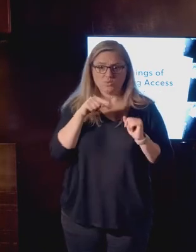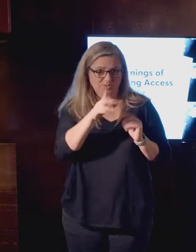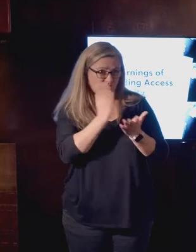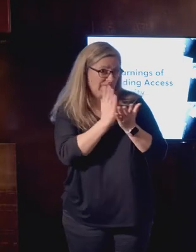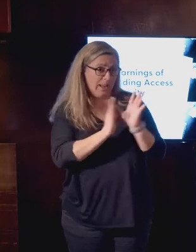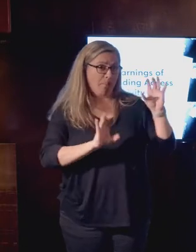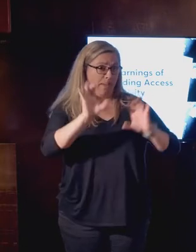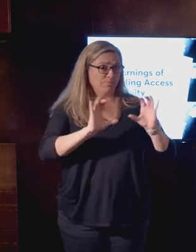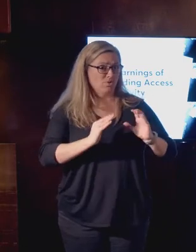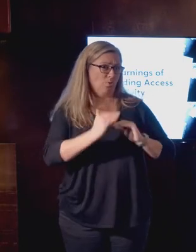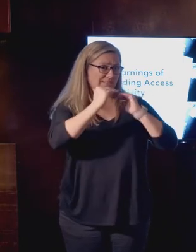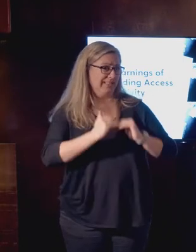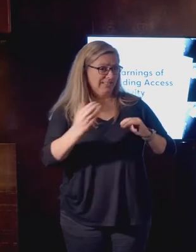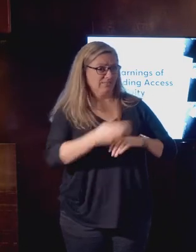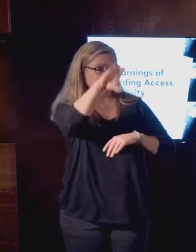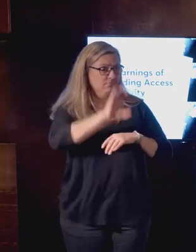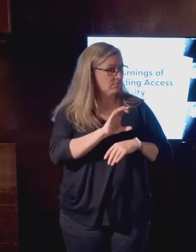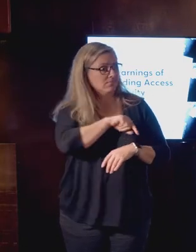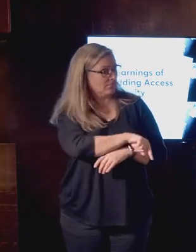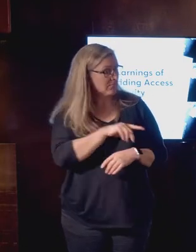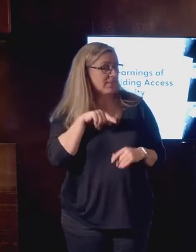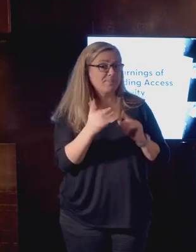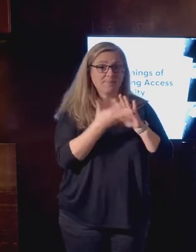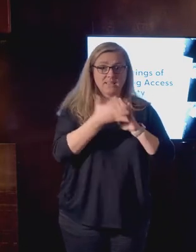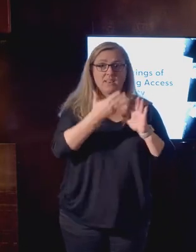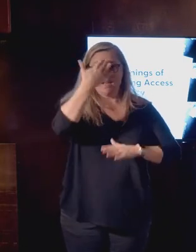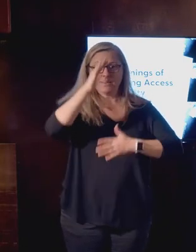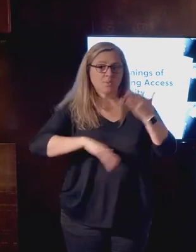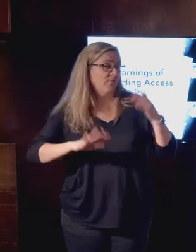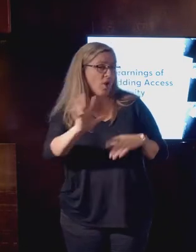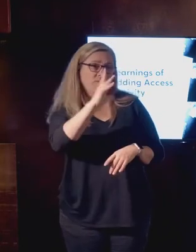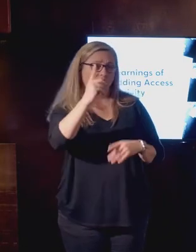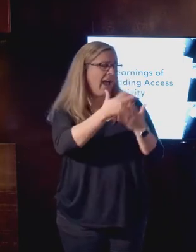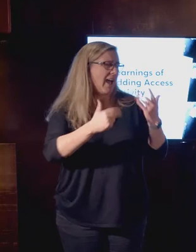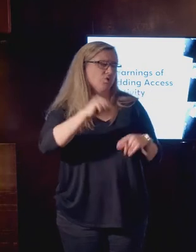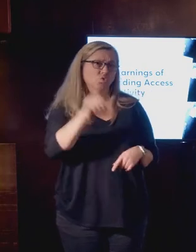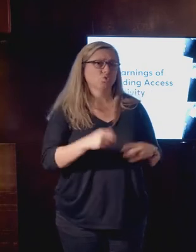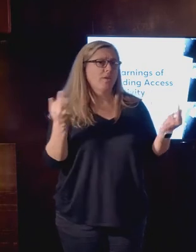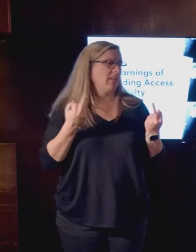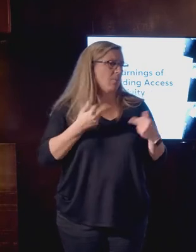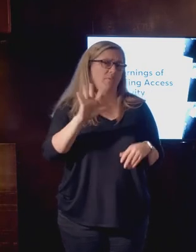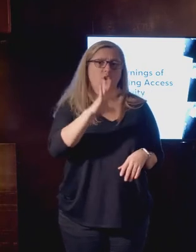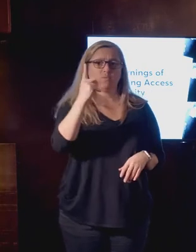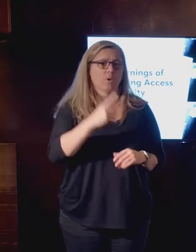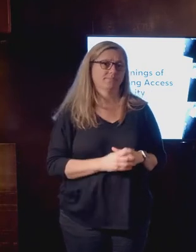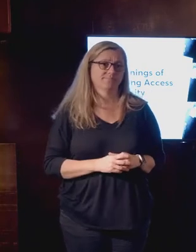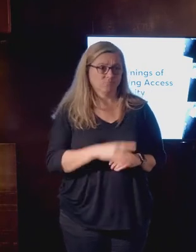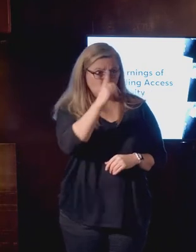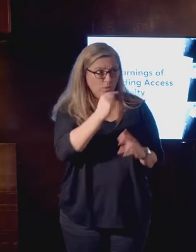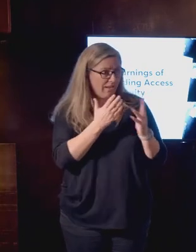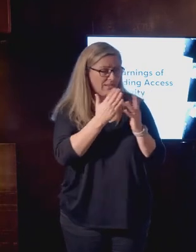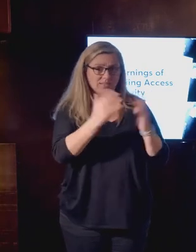of deal. So I think, and it is, it's a great experience for everyone. Art should be available to everybody to come along. So I think that,